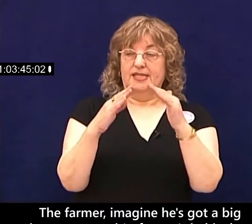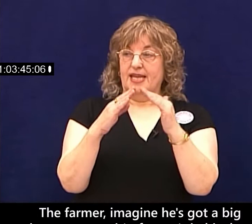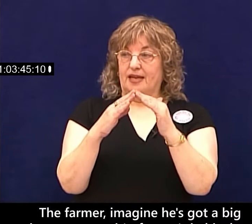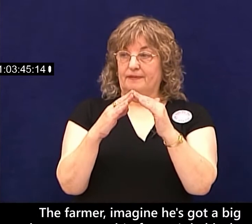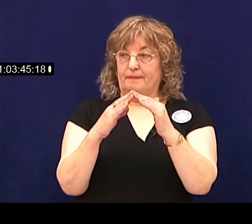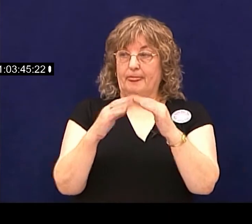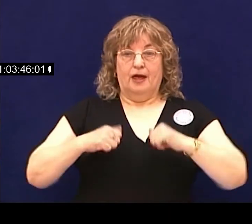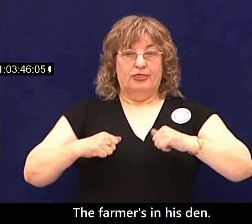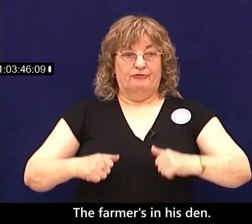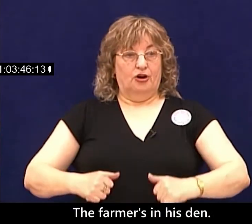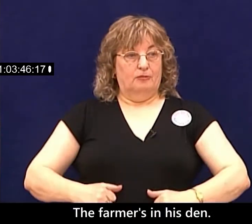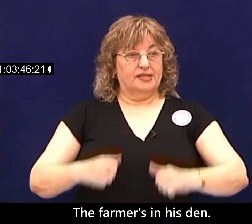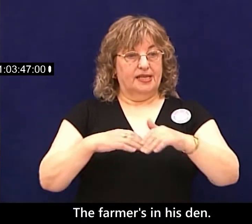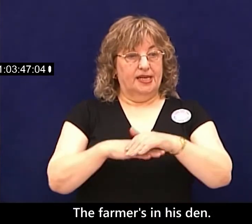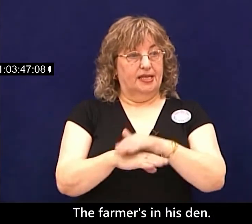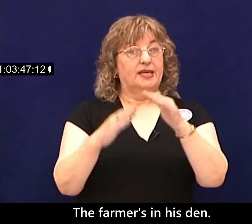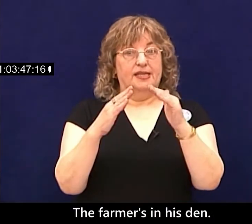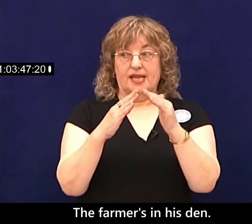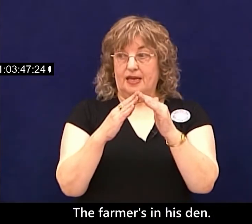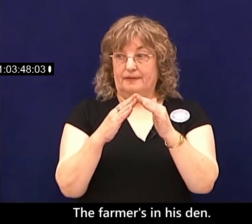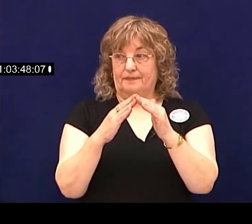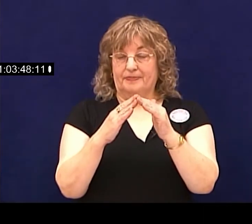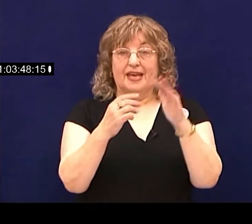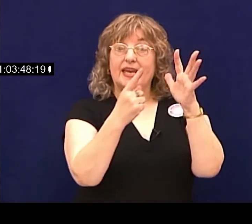den. The farmer's in his den.